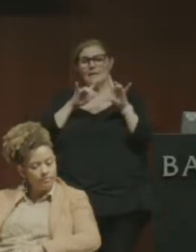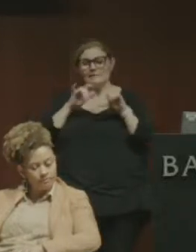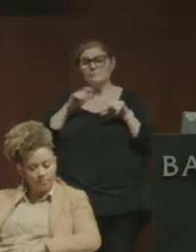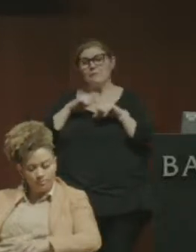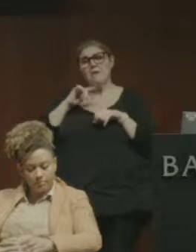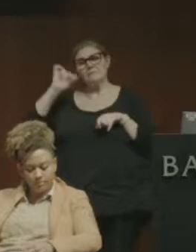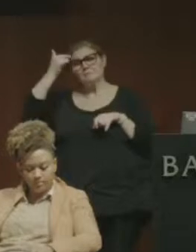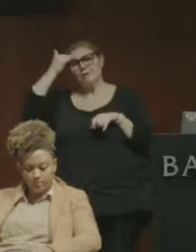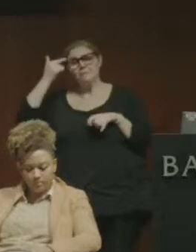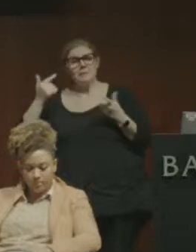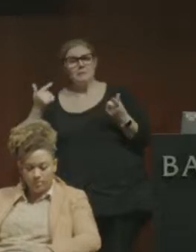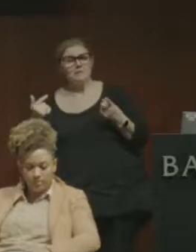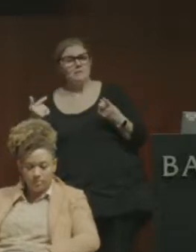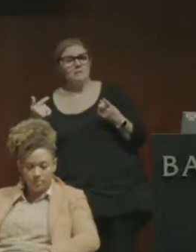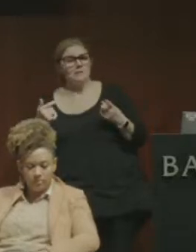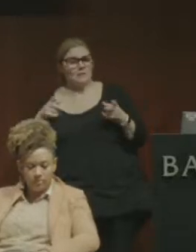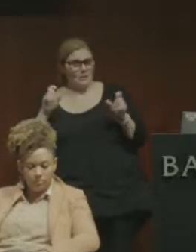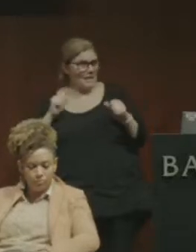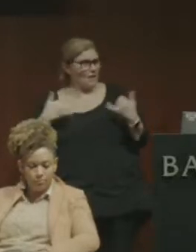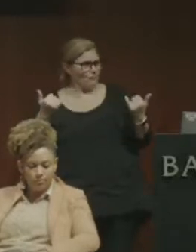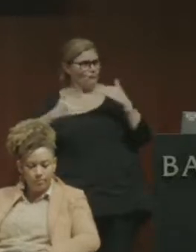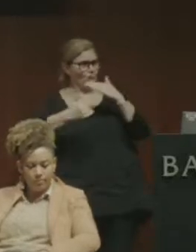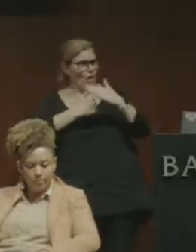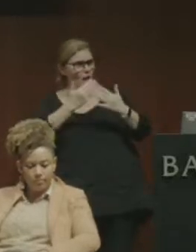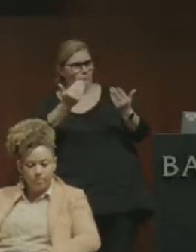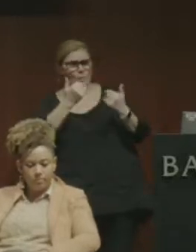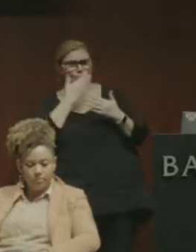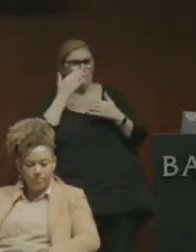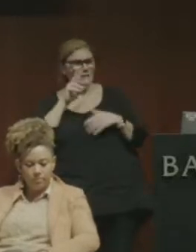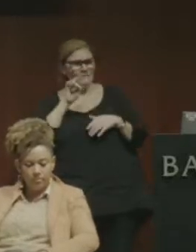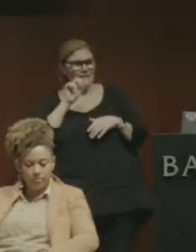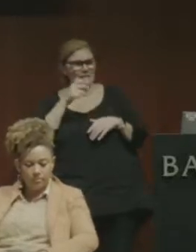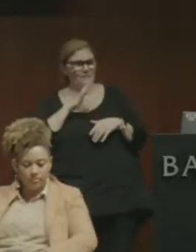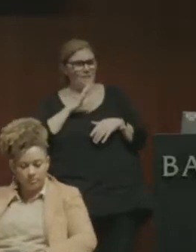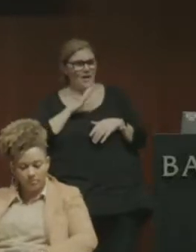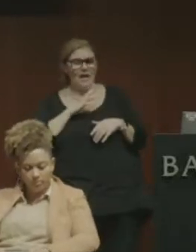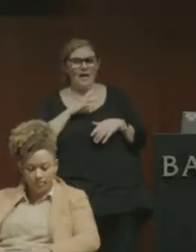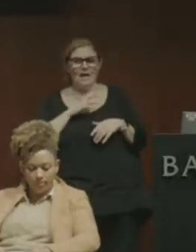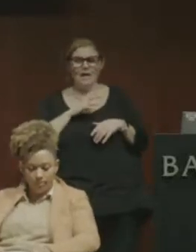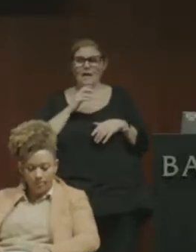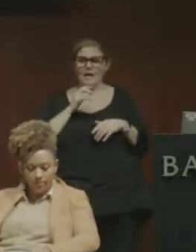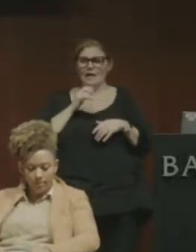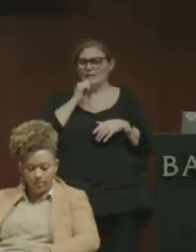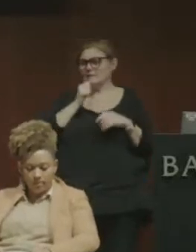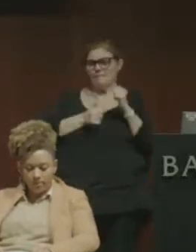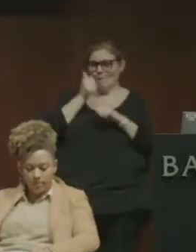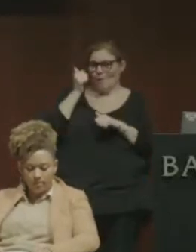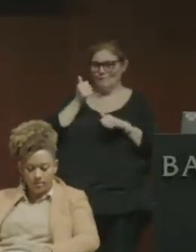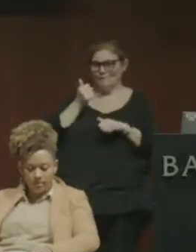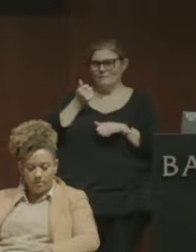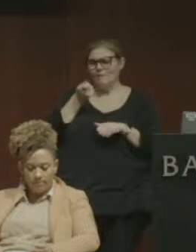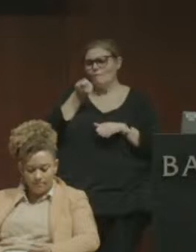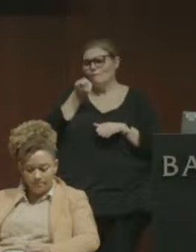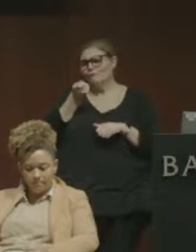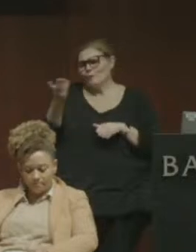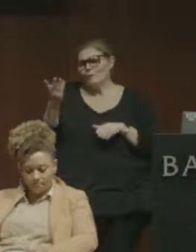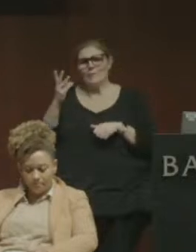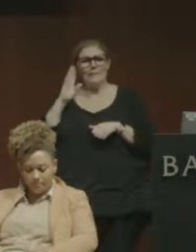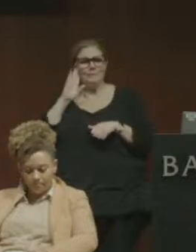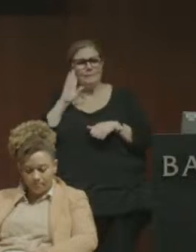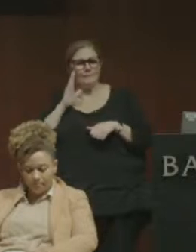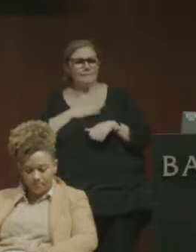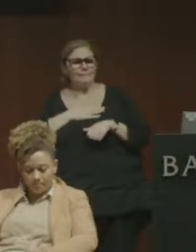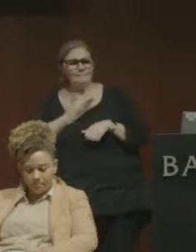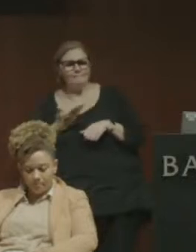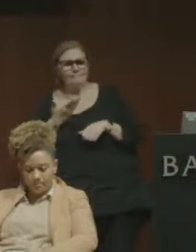some governments who are saying you can now enter our countries without visas, it is not the majority of them. It's actually a handful of them who are starting